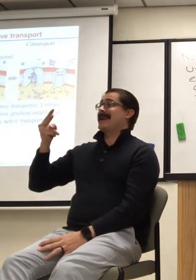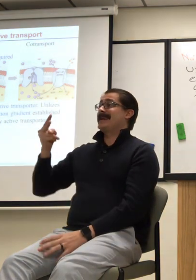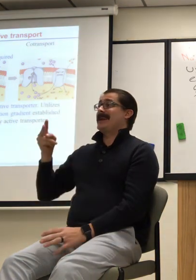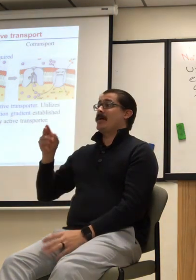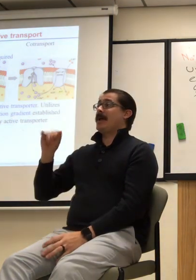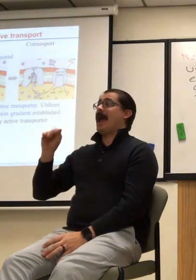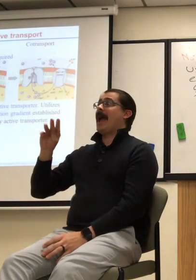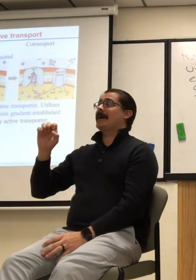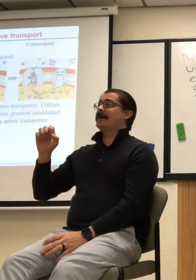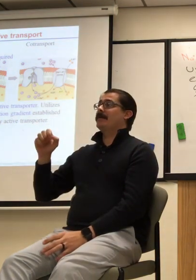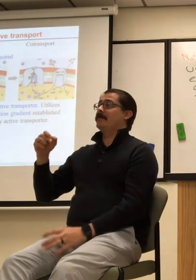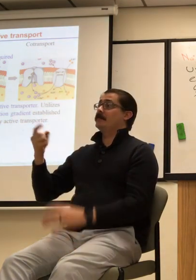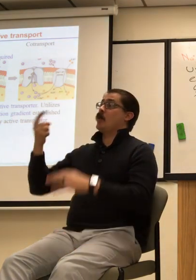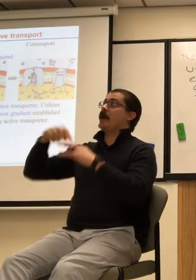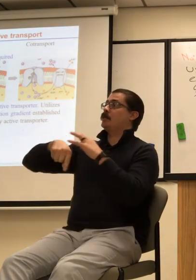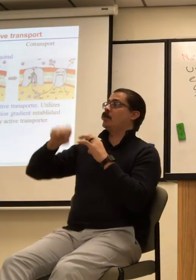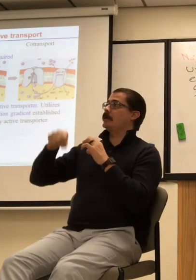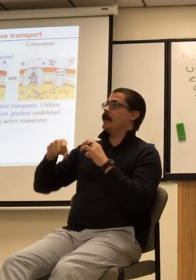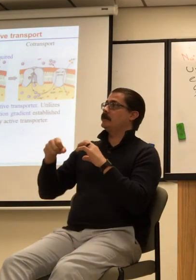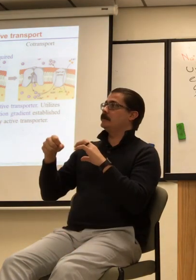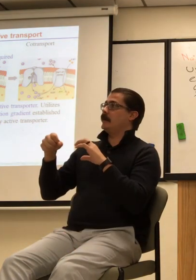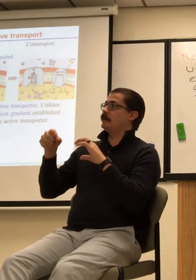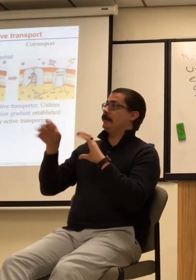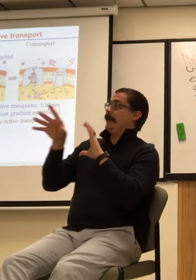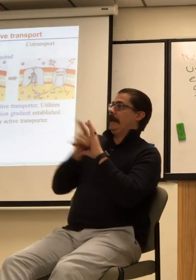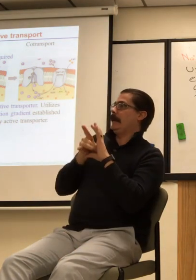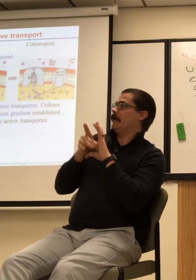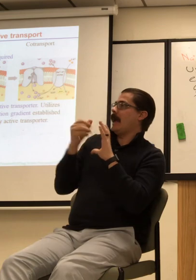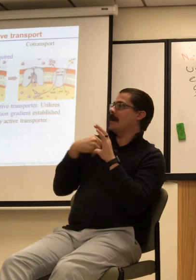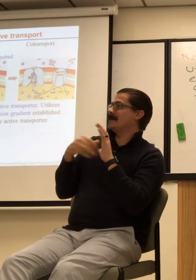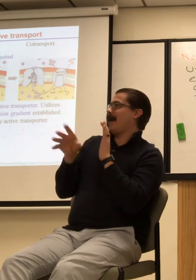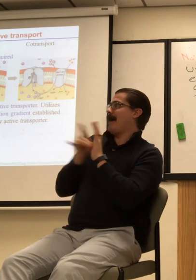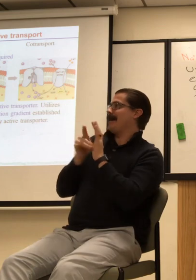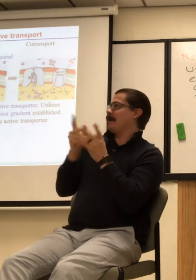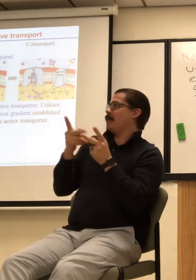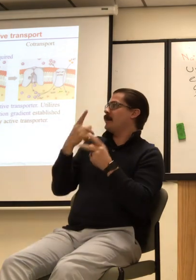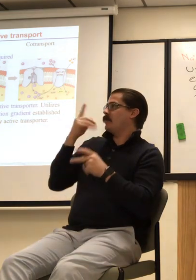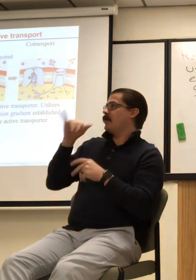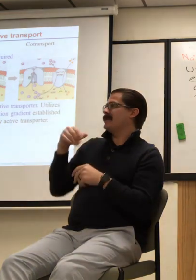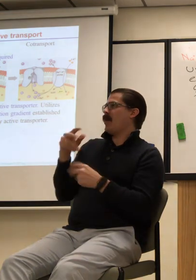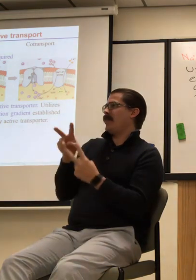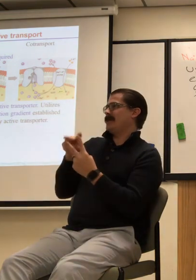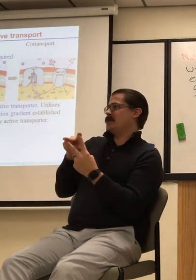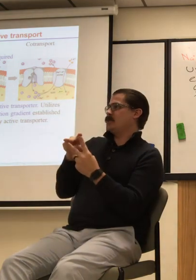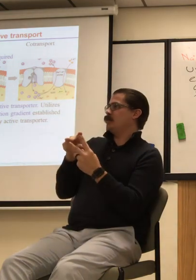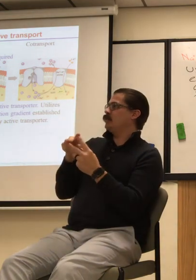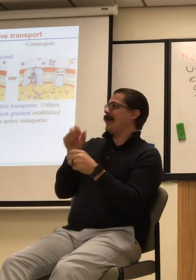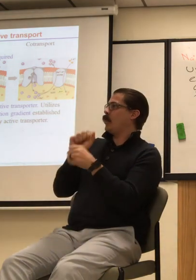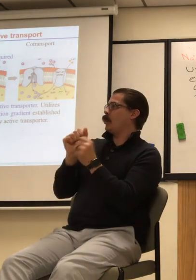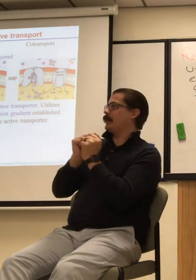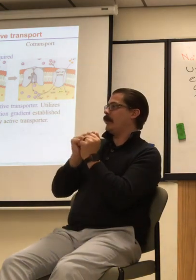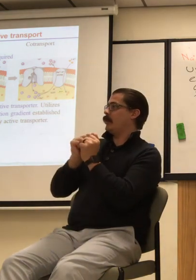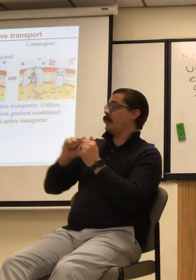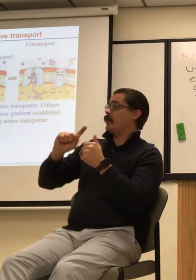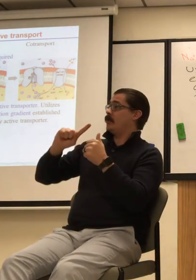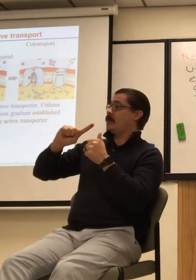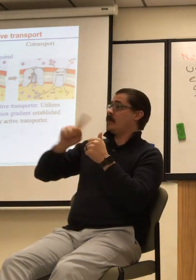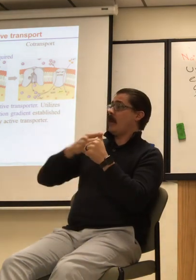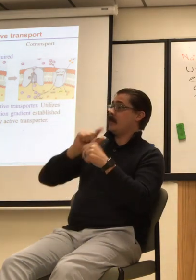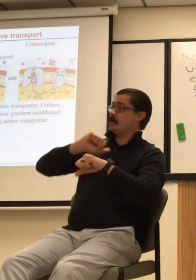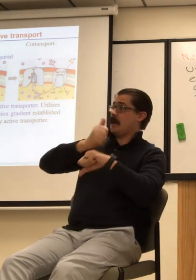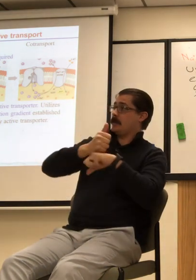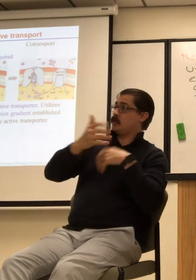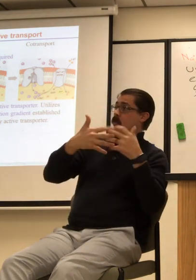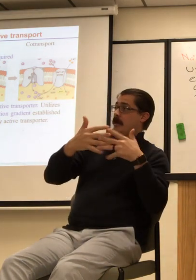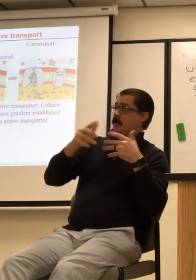active transporter can get it in. It has a binding site for it. So that's how these two work in tandem. The primary establishes the gradient, the secondary